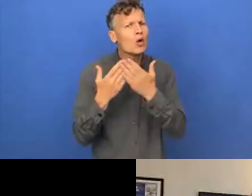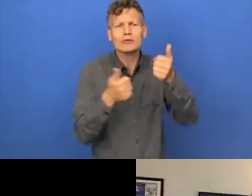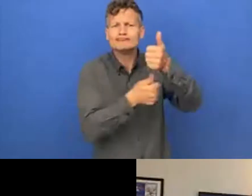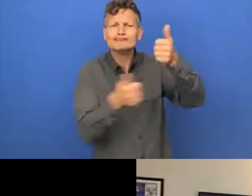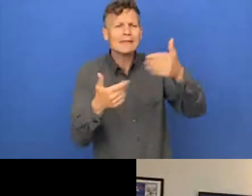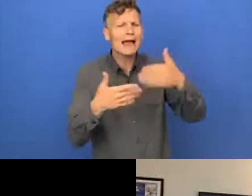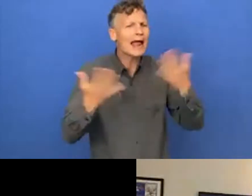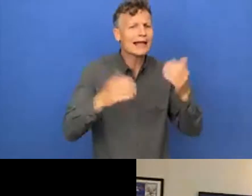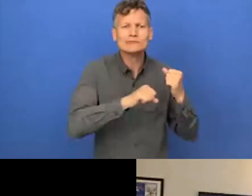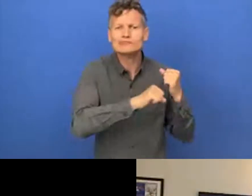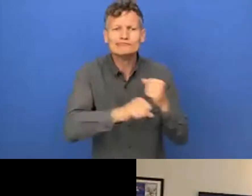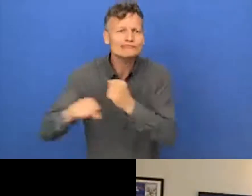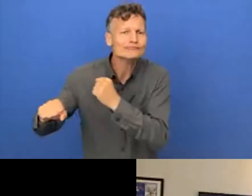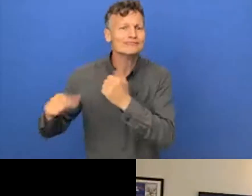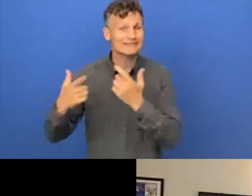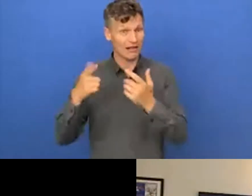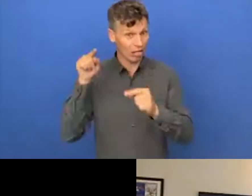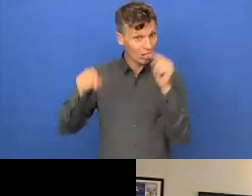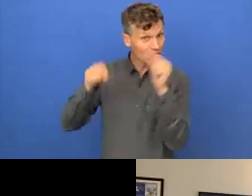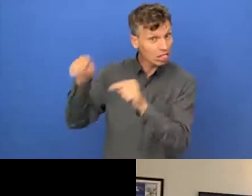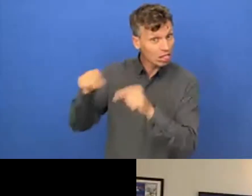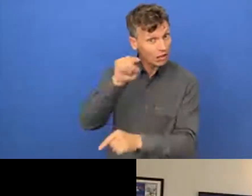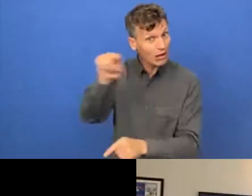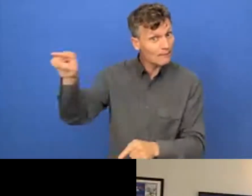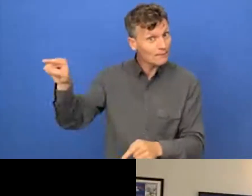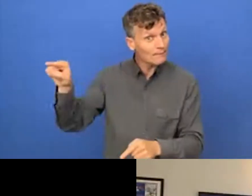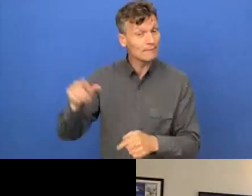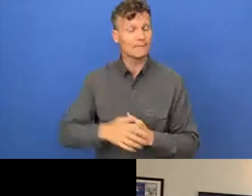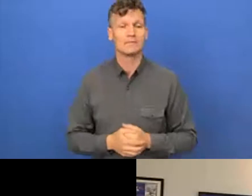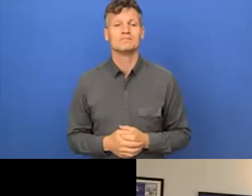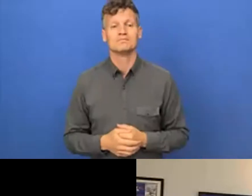school culture. And so where there is a school culture that is